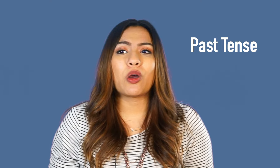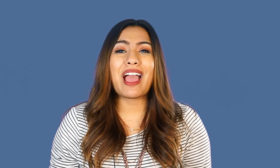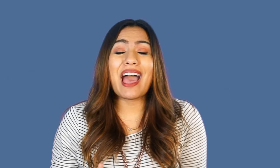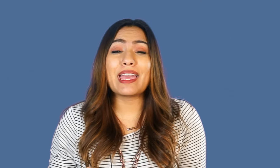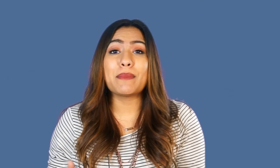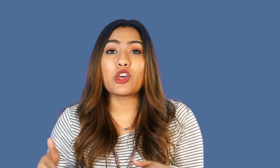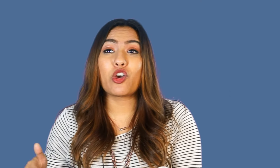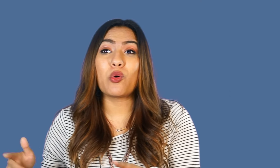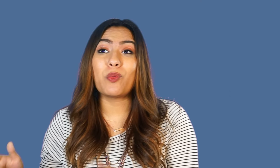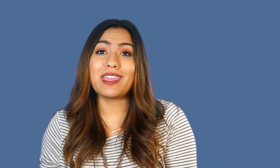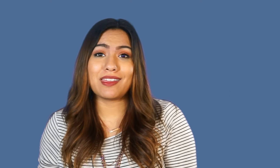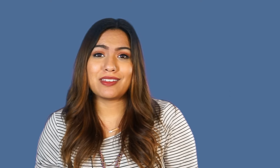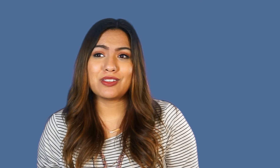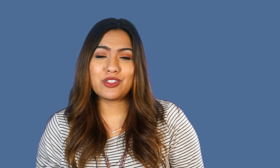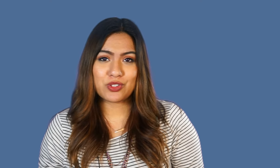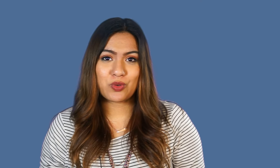Or I am going to school.